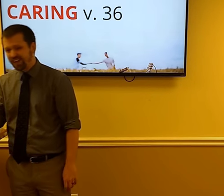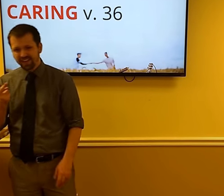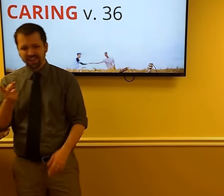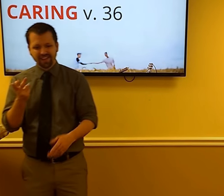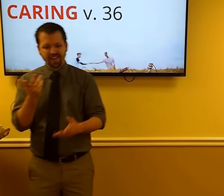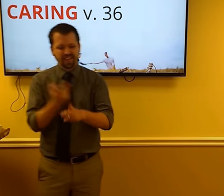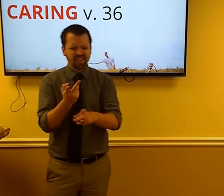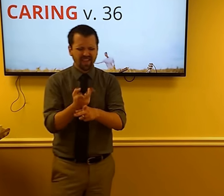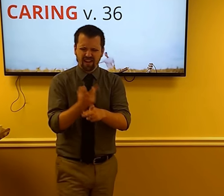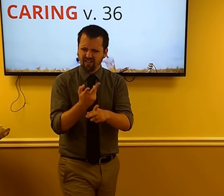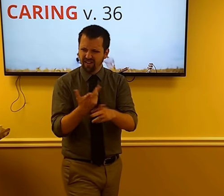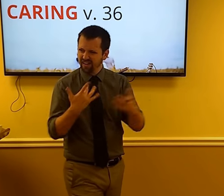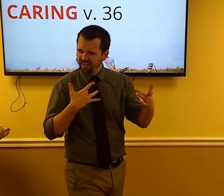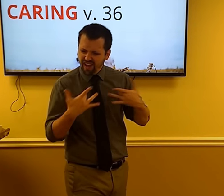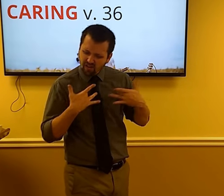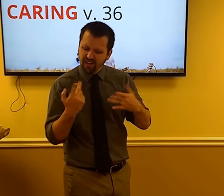Second, caring. Caring.